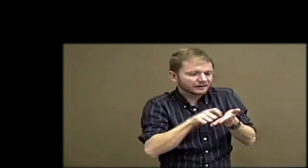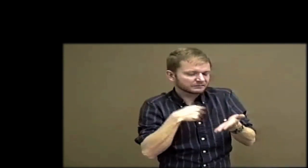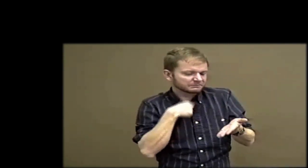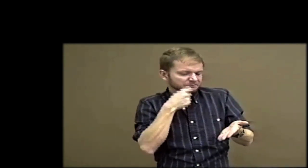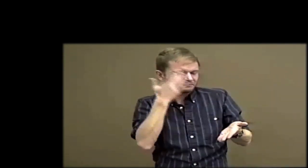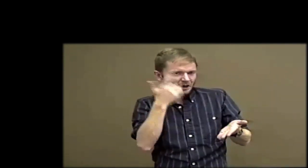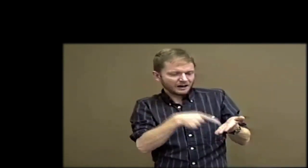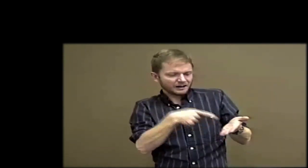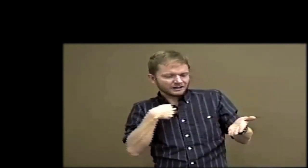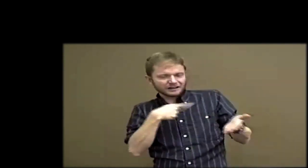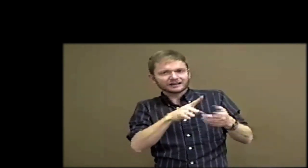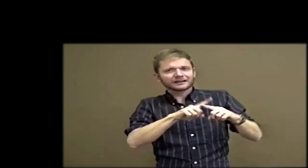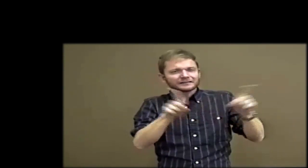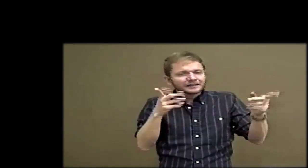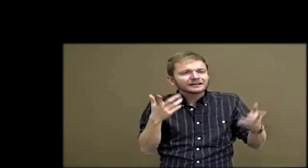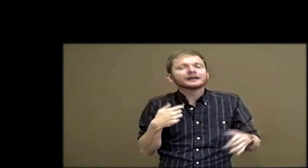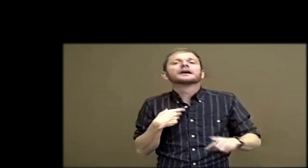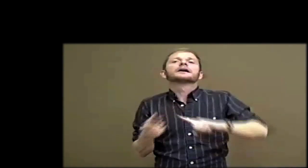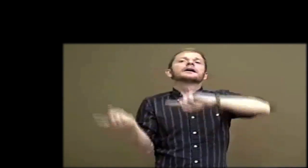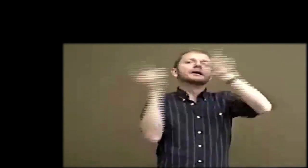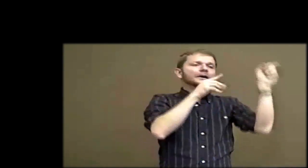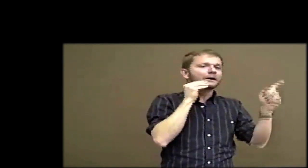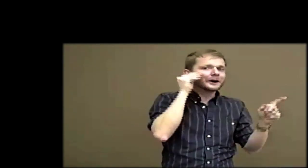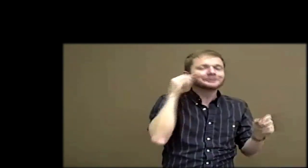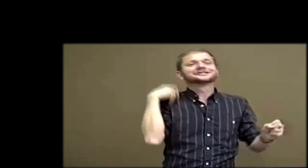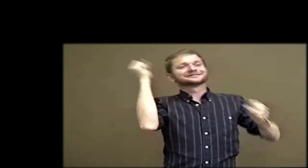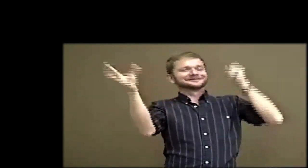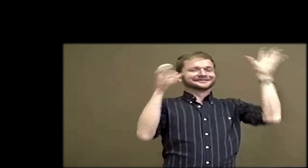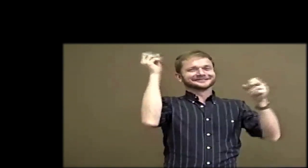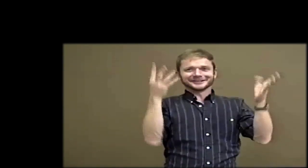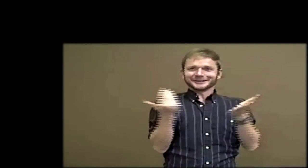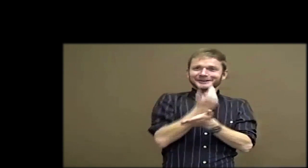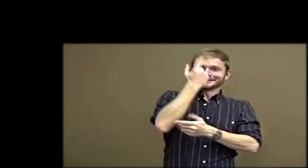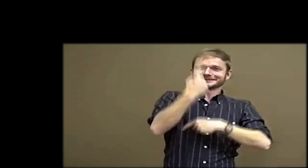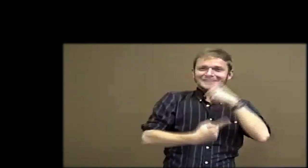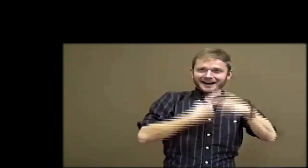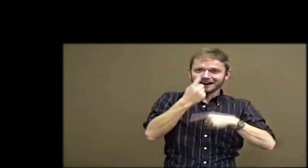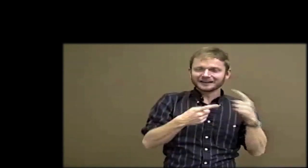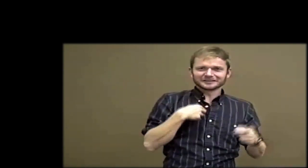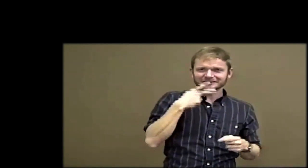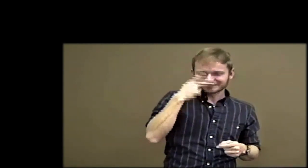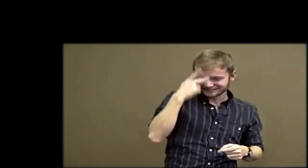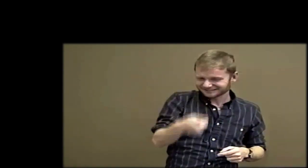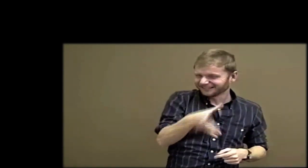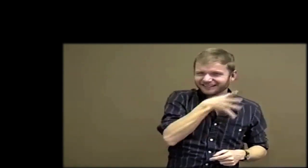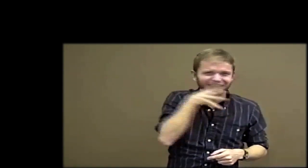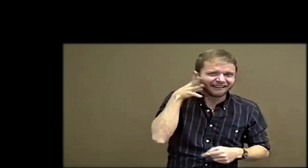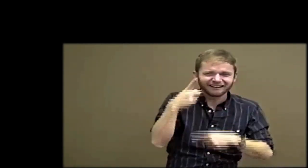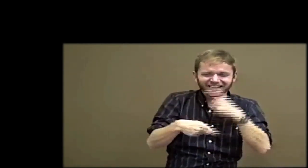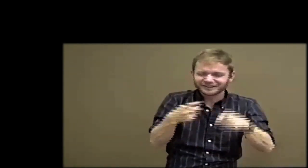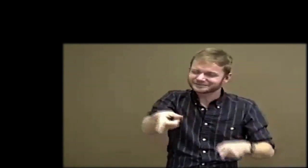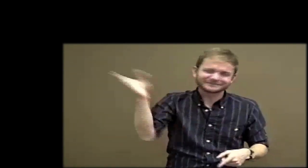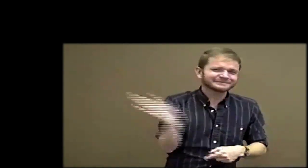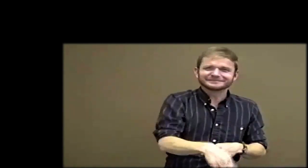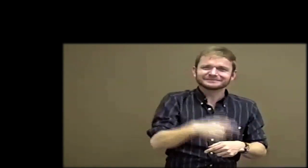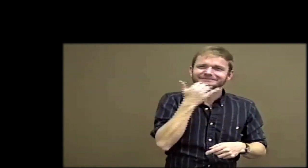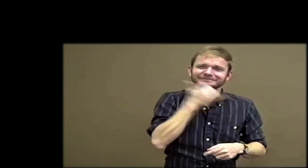ASL. When I got home, though, I tried to use some of these new signs with my parents, and they told me not to use those